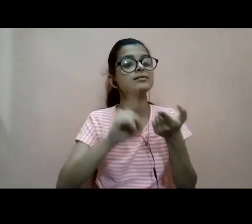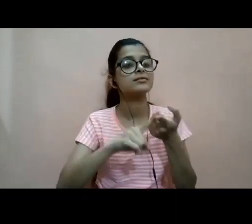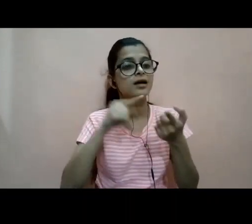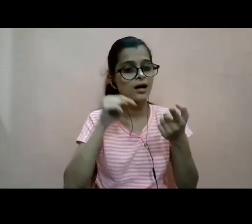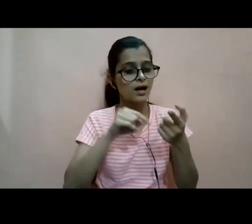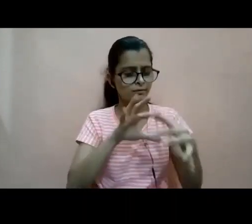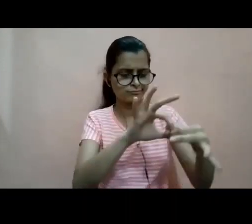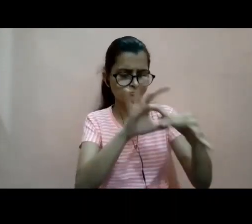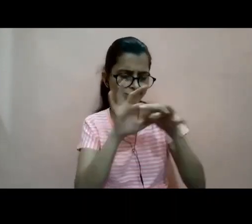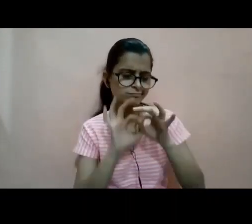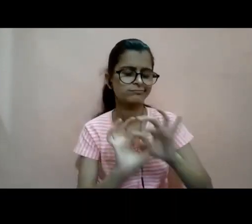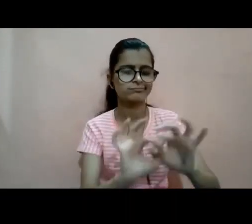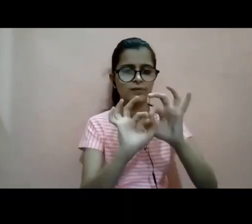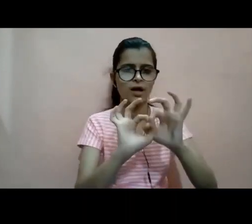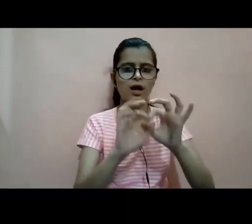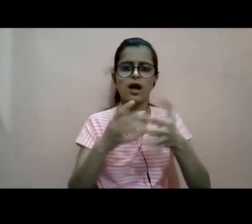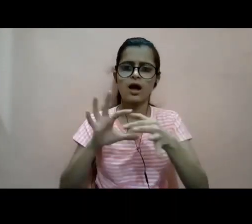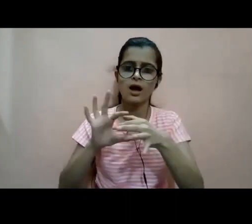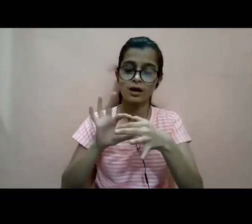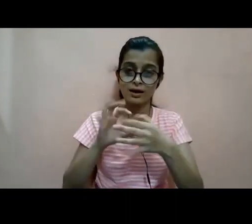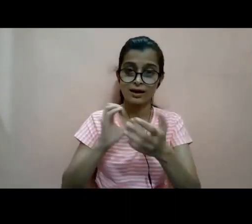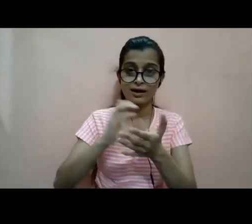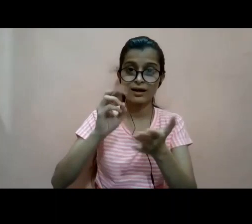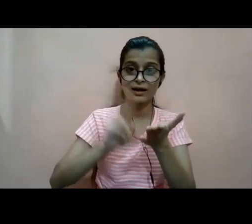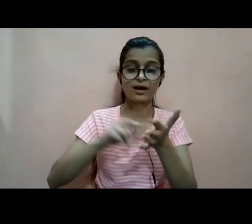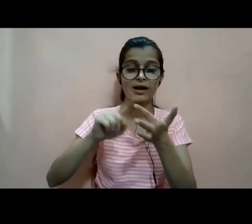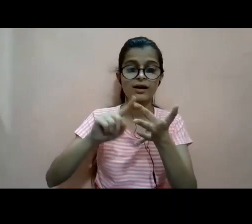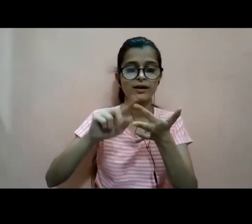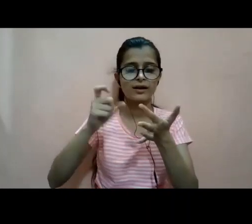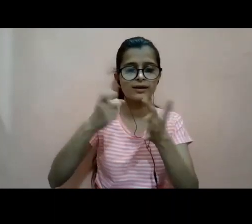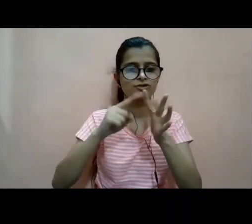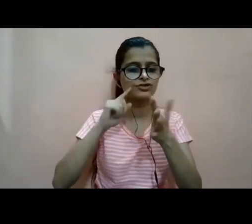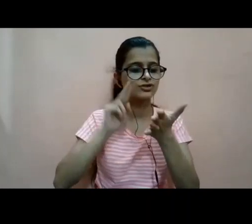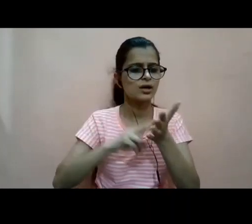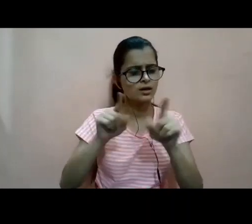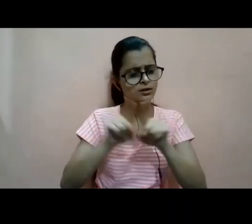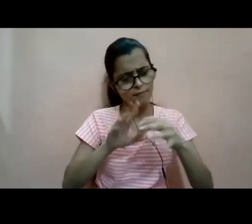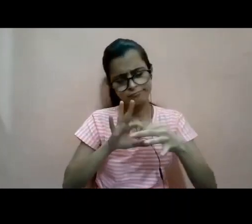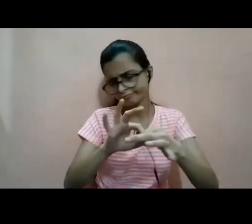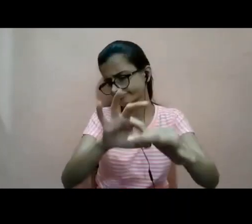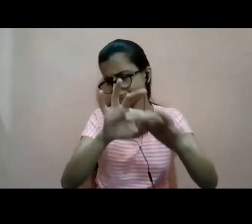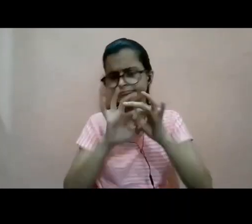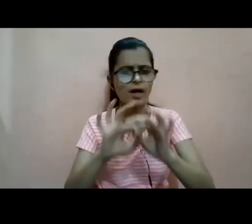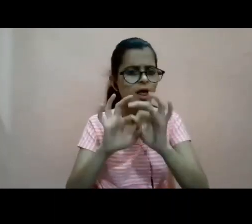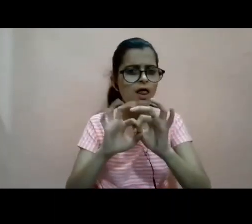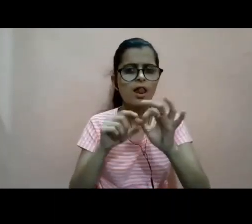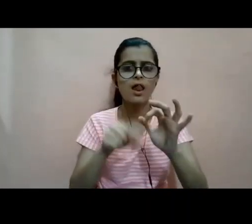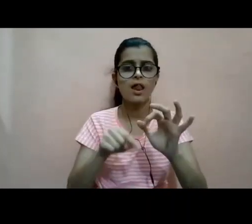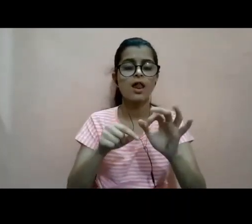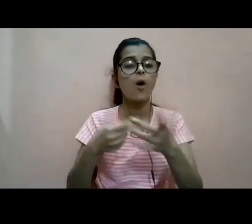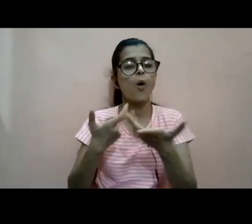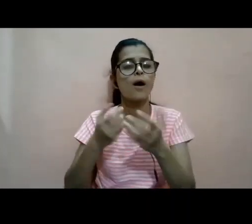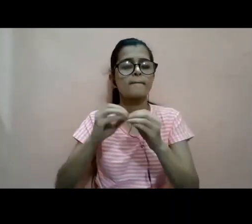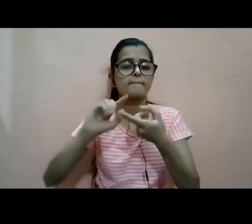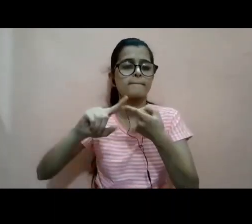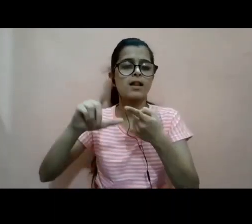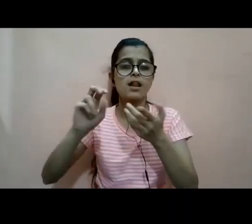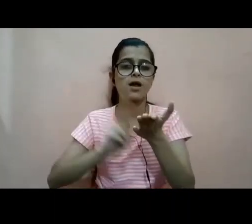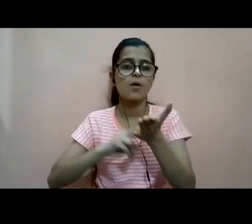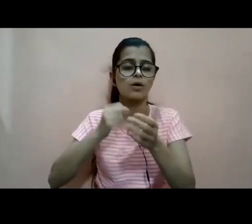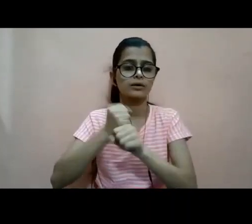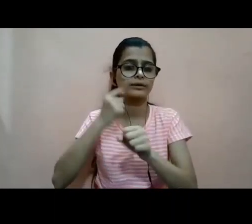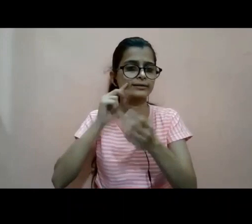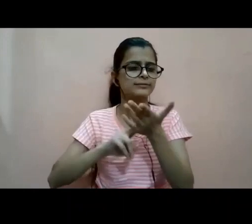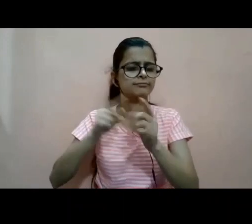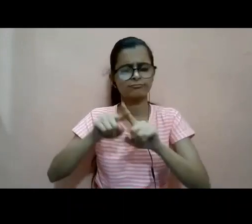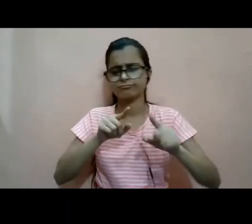connection and belonging. Because within that, we will actually find, not the sense that we will have our desires sated,